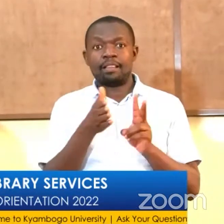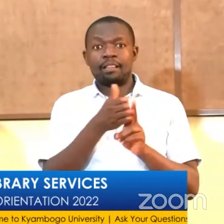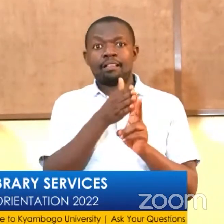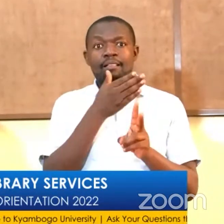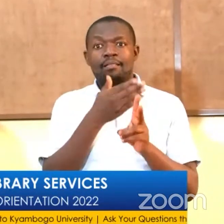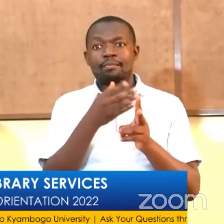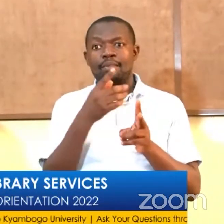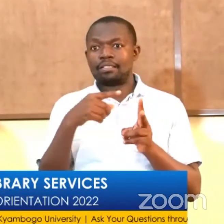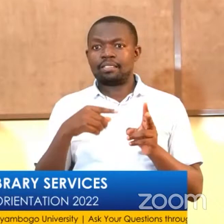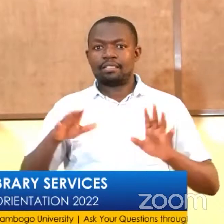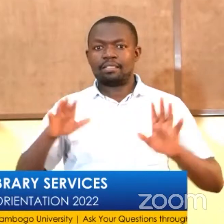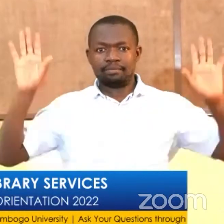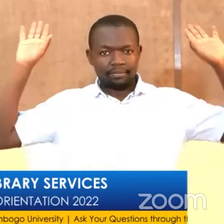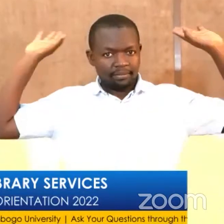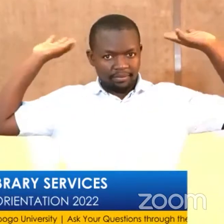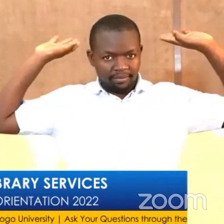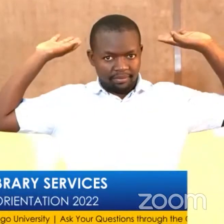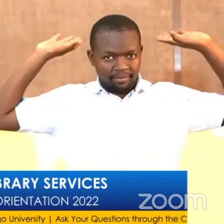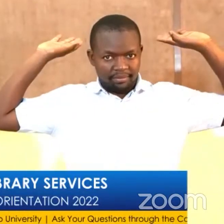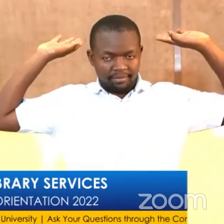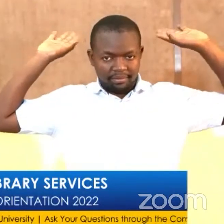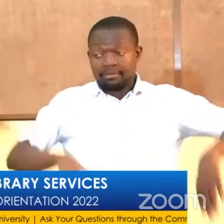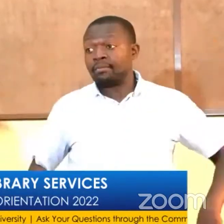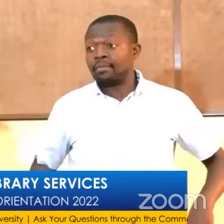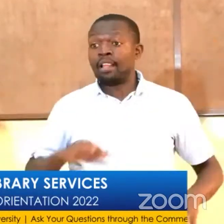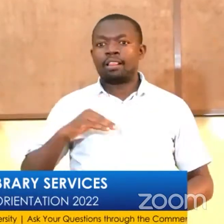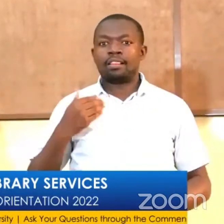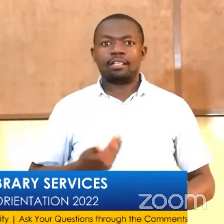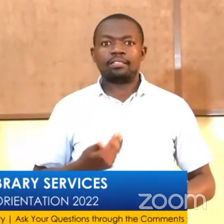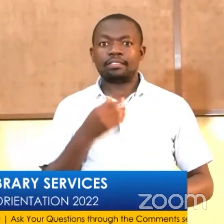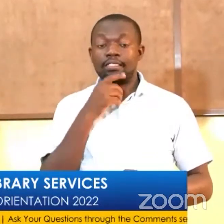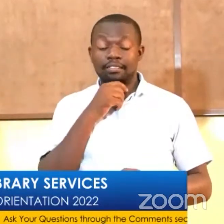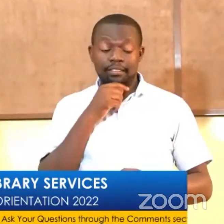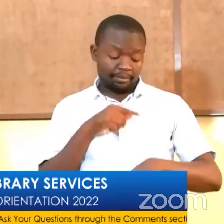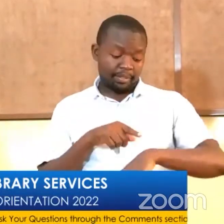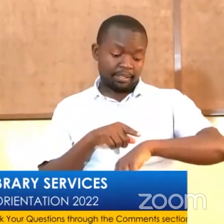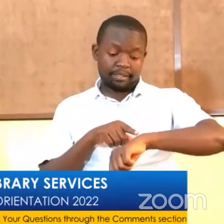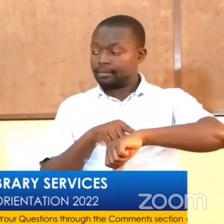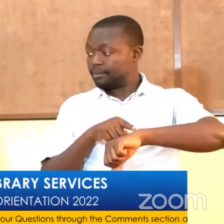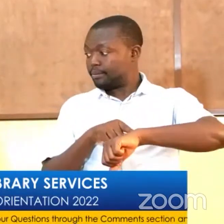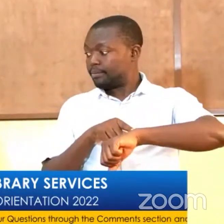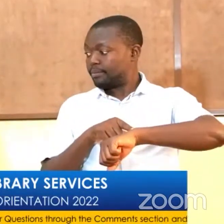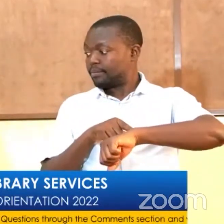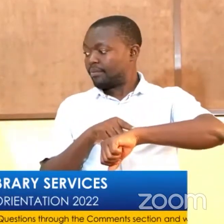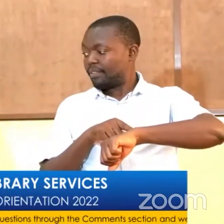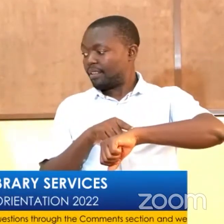now. Ladies and gentlemen, as time is getting,